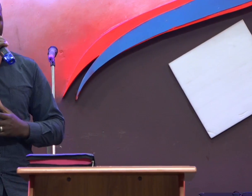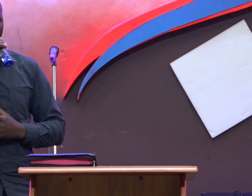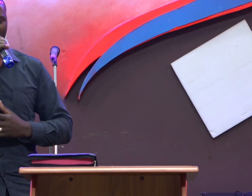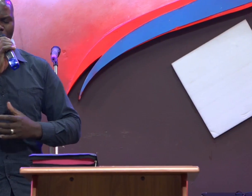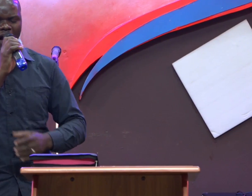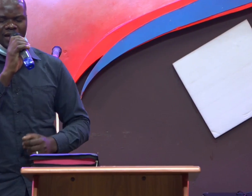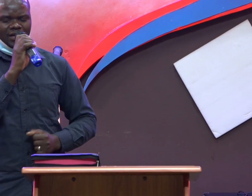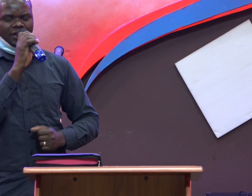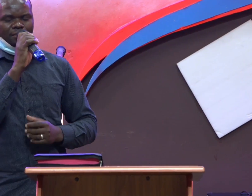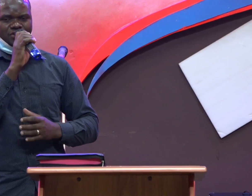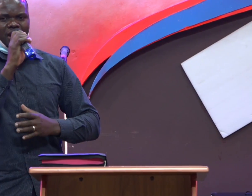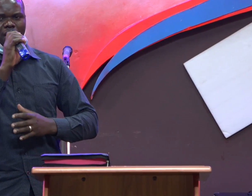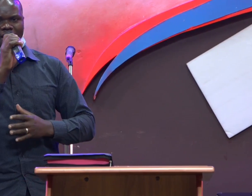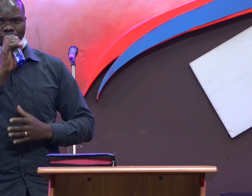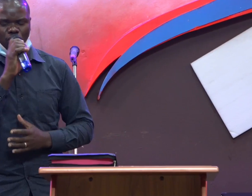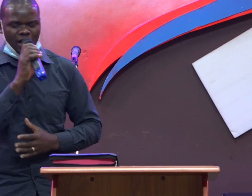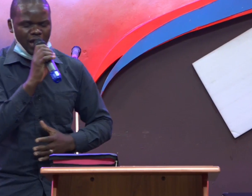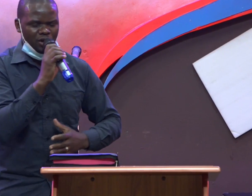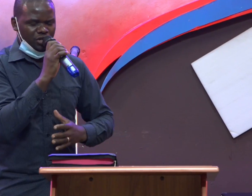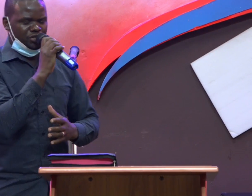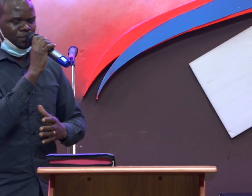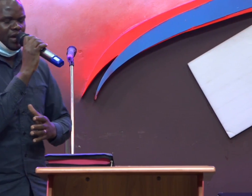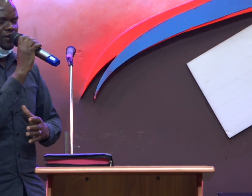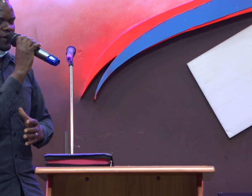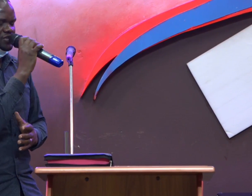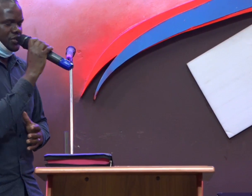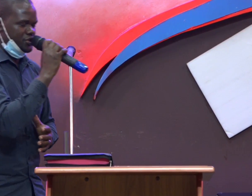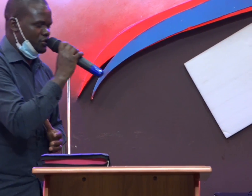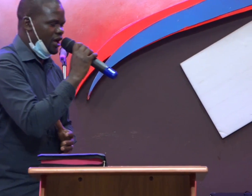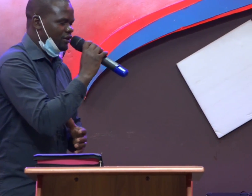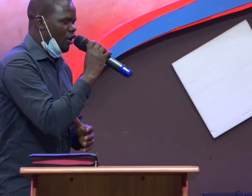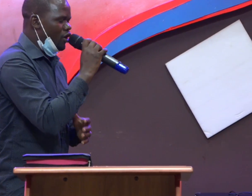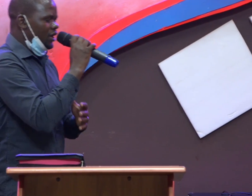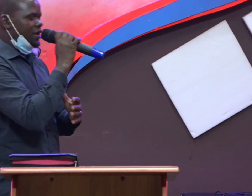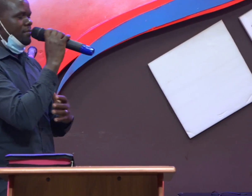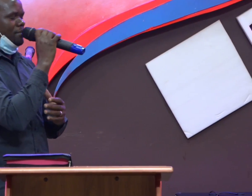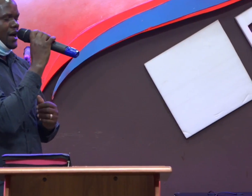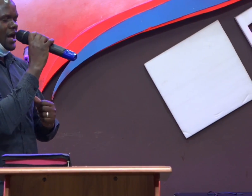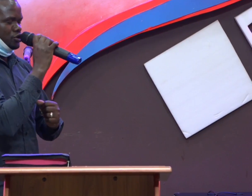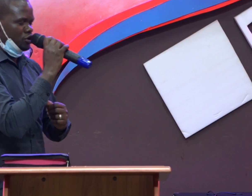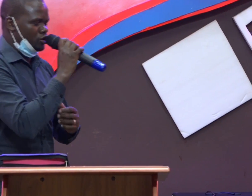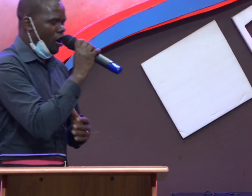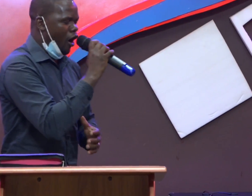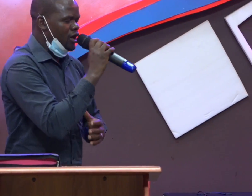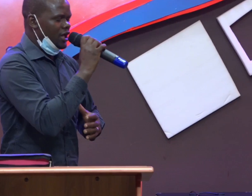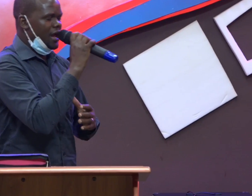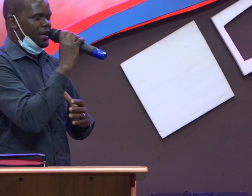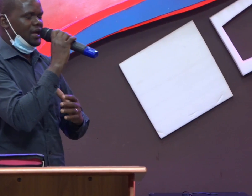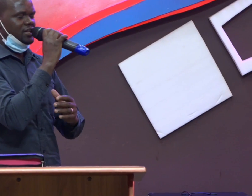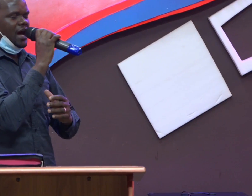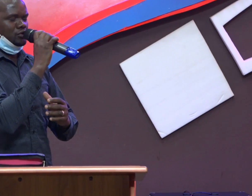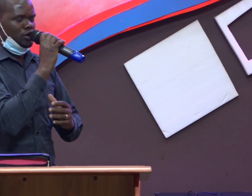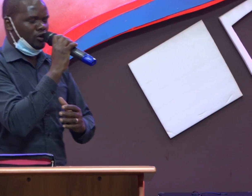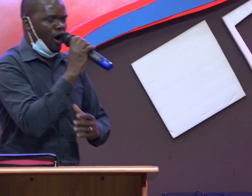you come and help us. Let there be someone that you help in this prayer and fasting season, ever Lord. Let there be man that you recall. Let